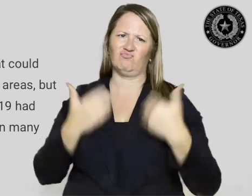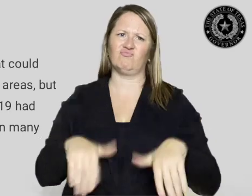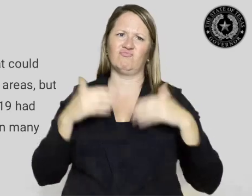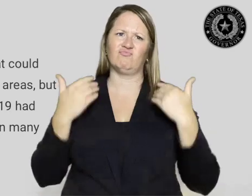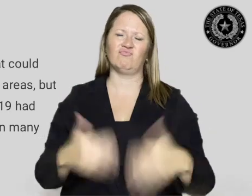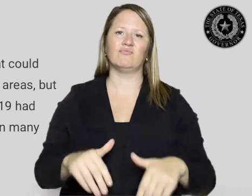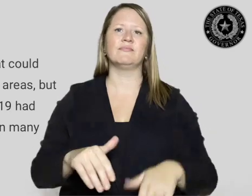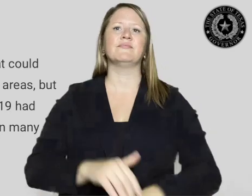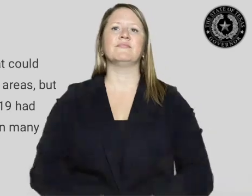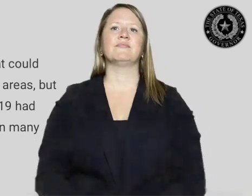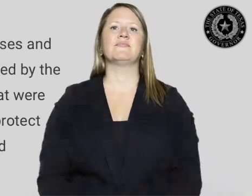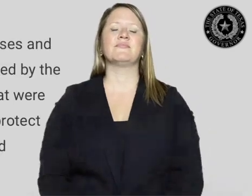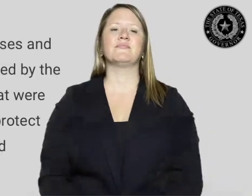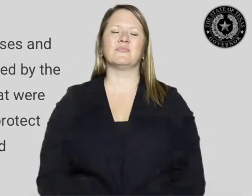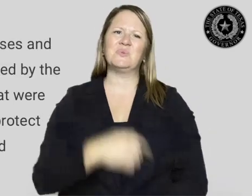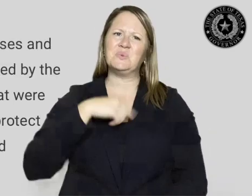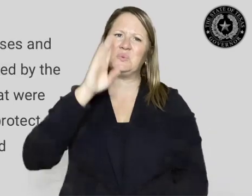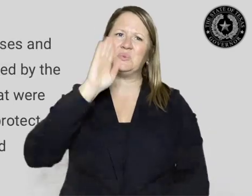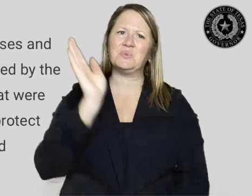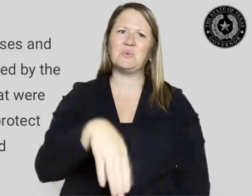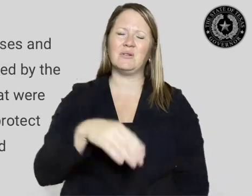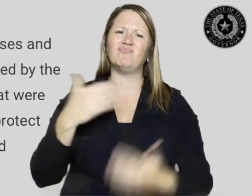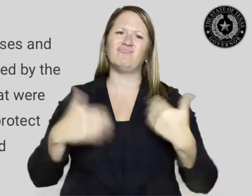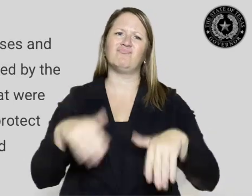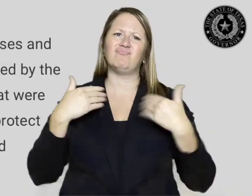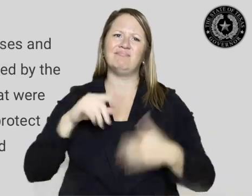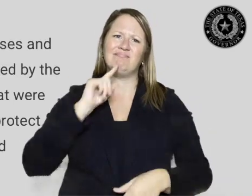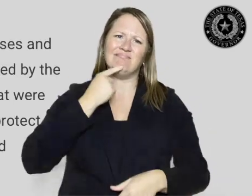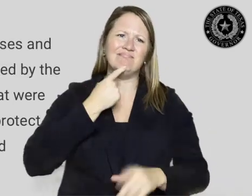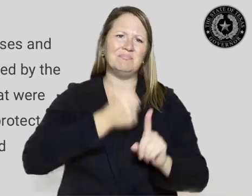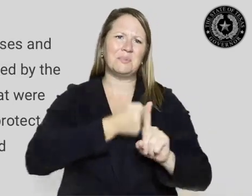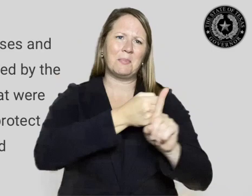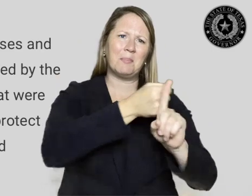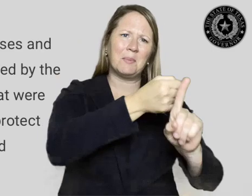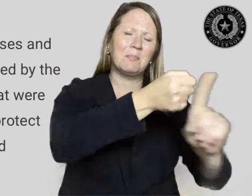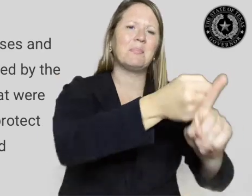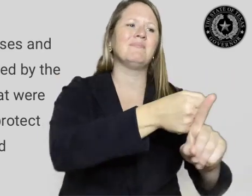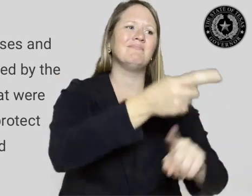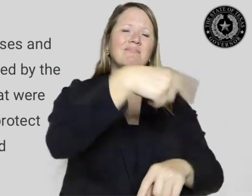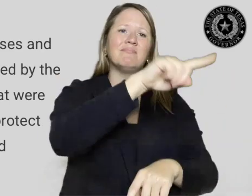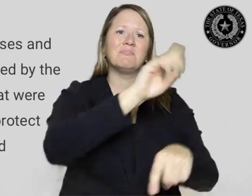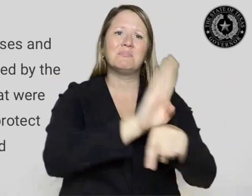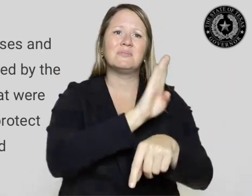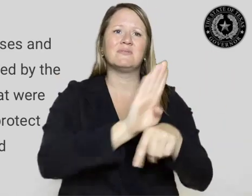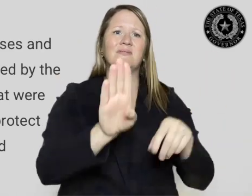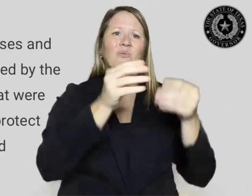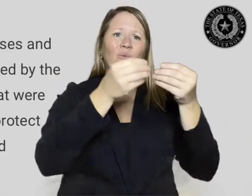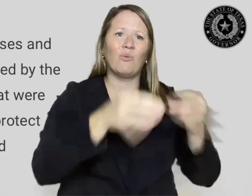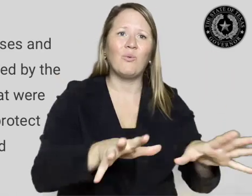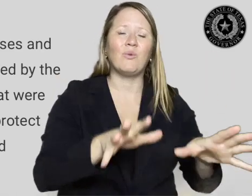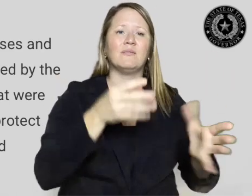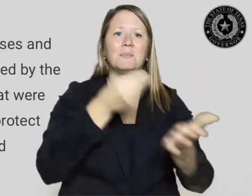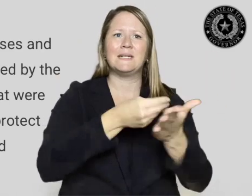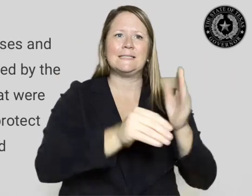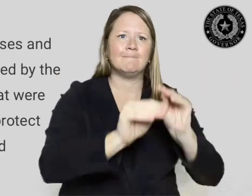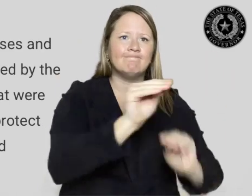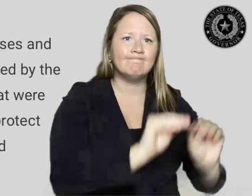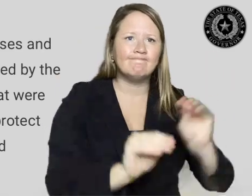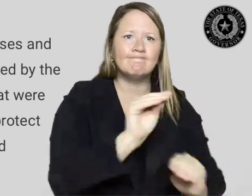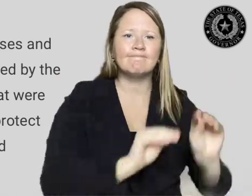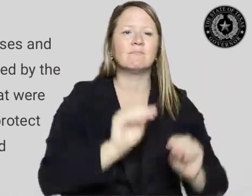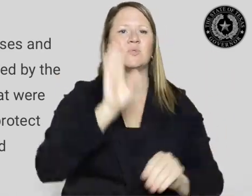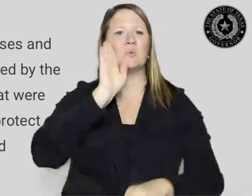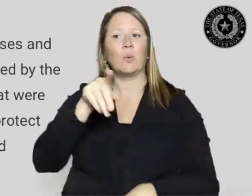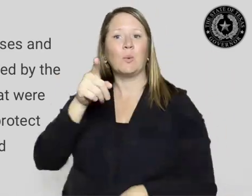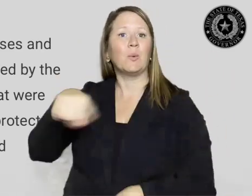had wrought havoc on many Texas businesses and workers affected by the restrictions that were necessary to